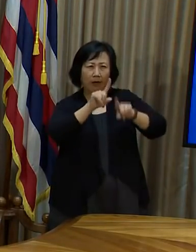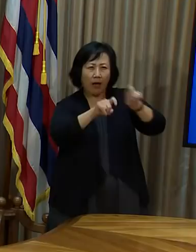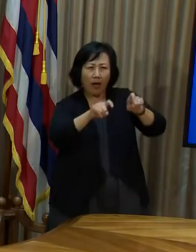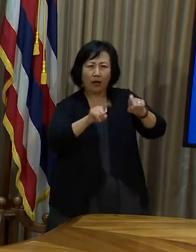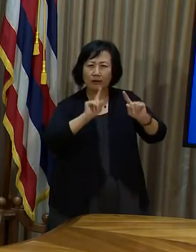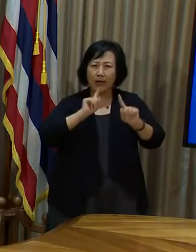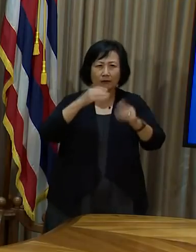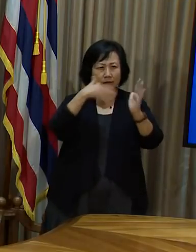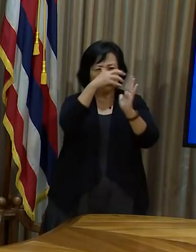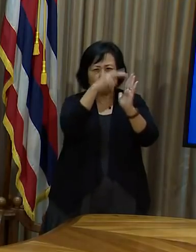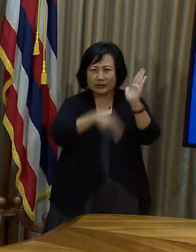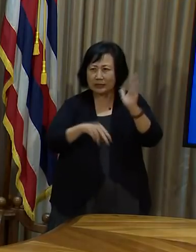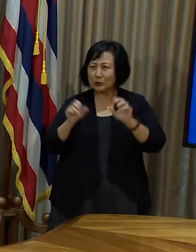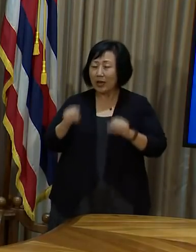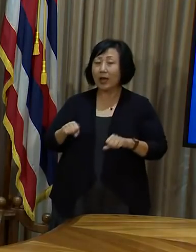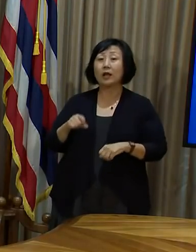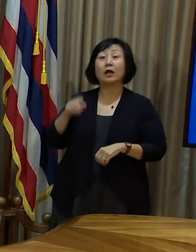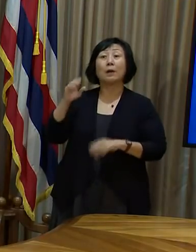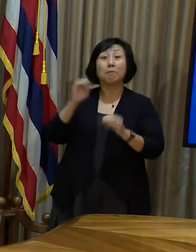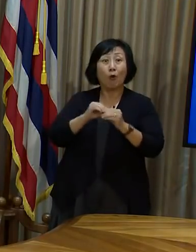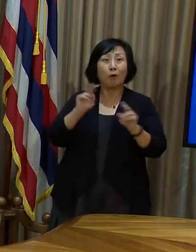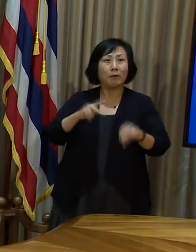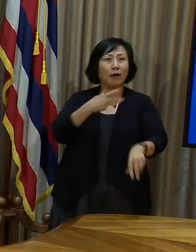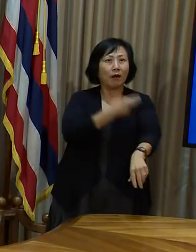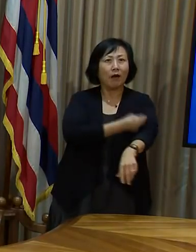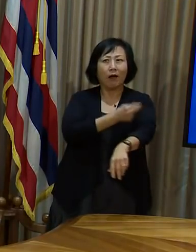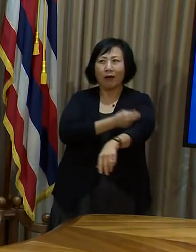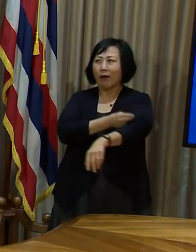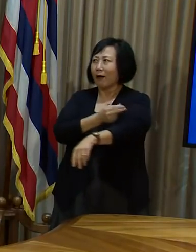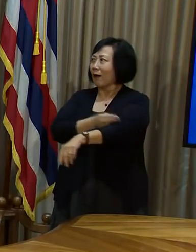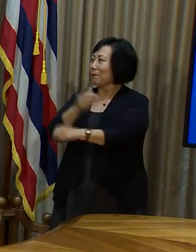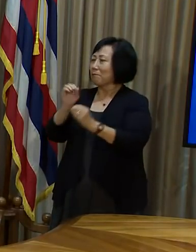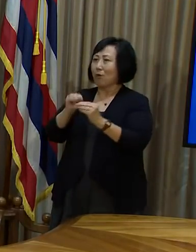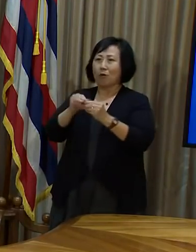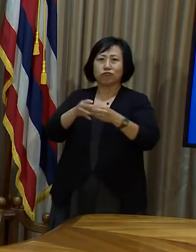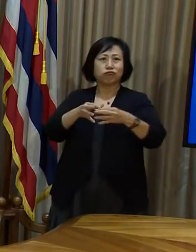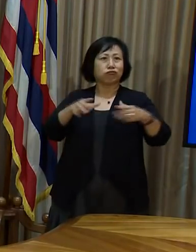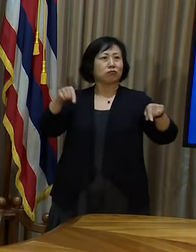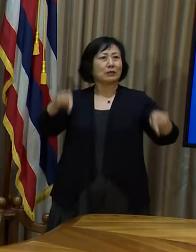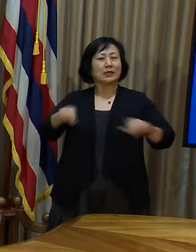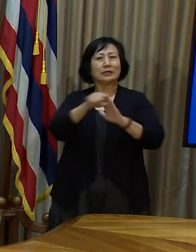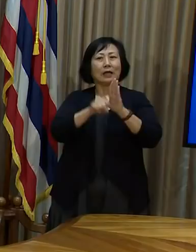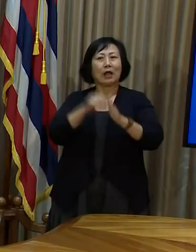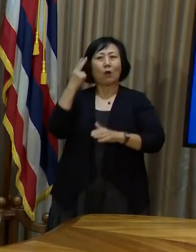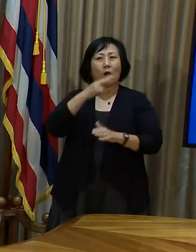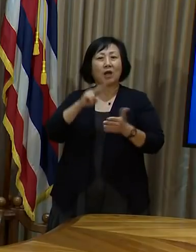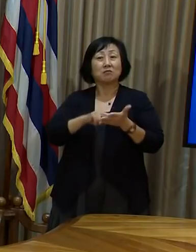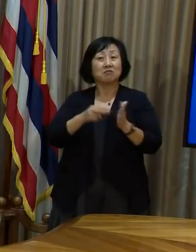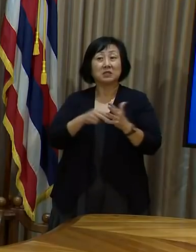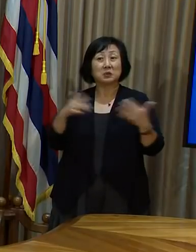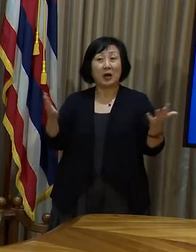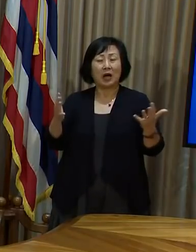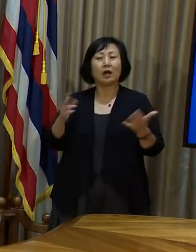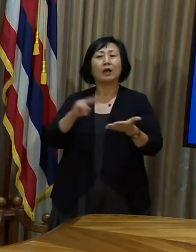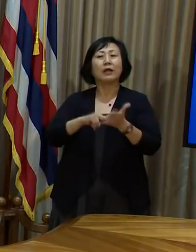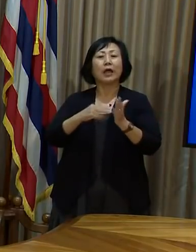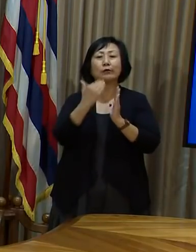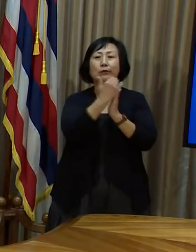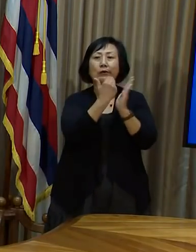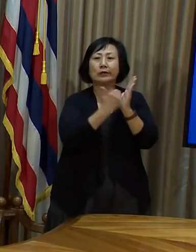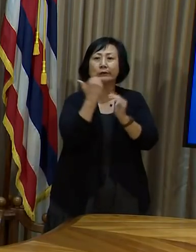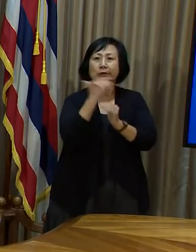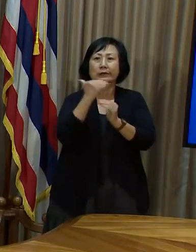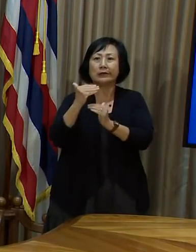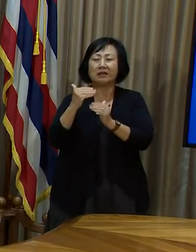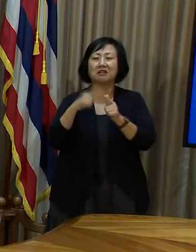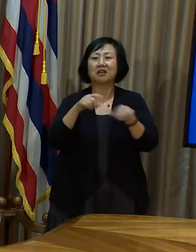We do know that as we get more people vaccinated here in the state of Hawaii, we will be able to drop the restrictions and